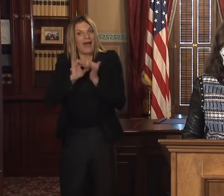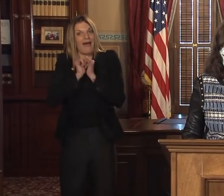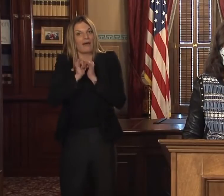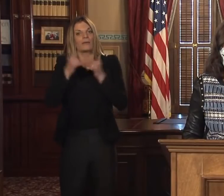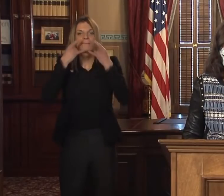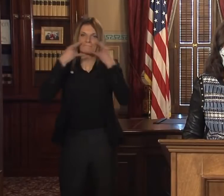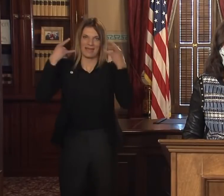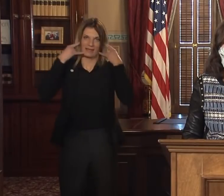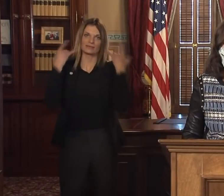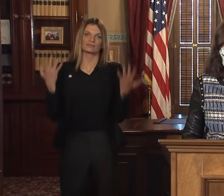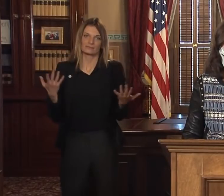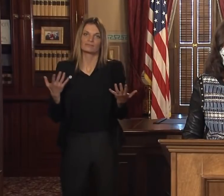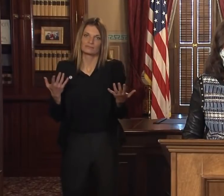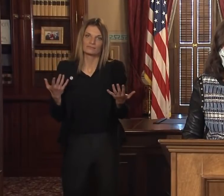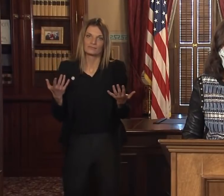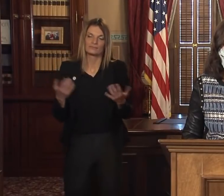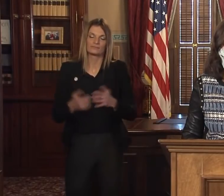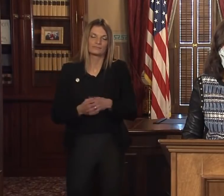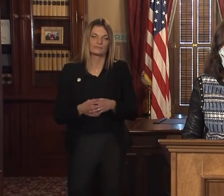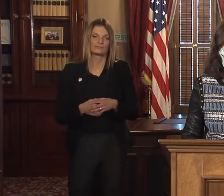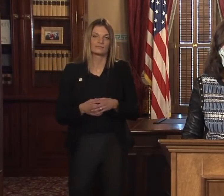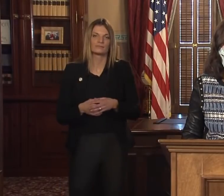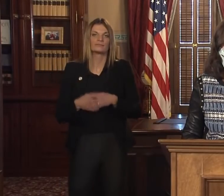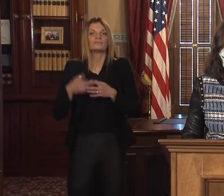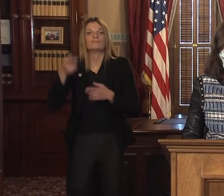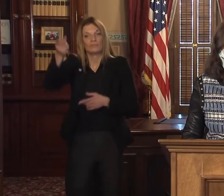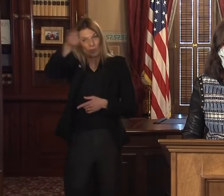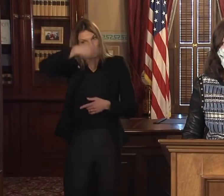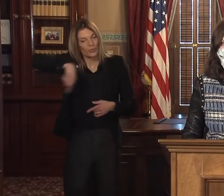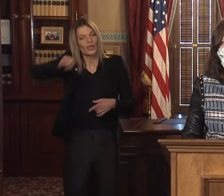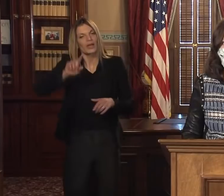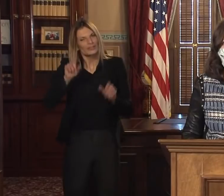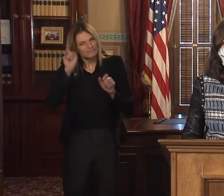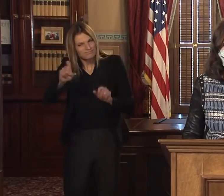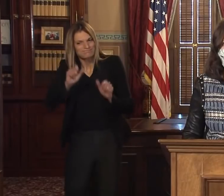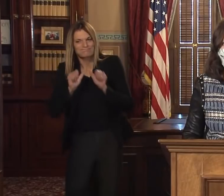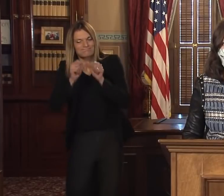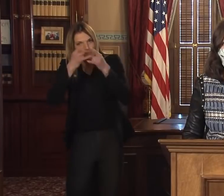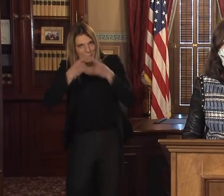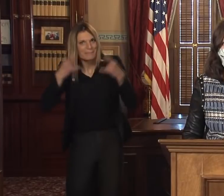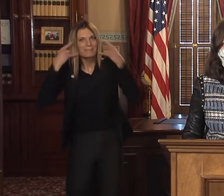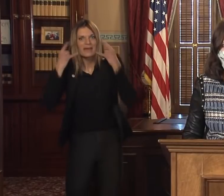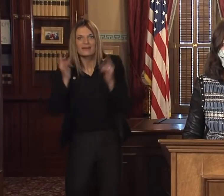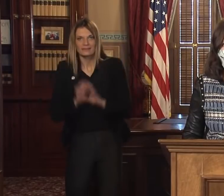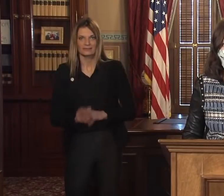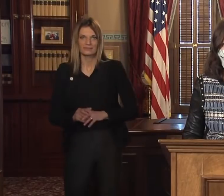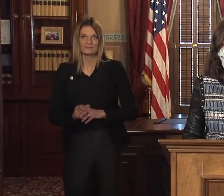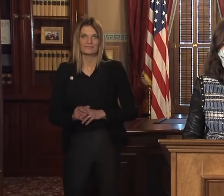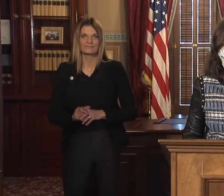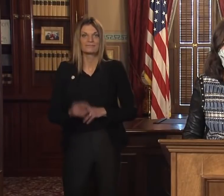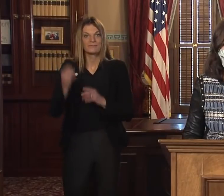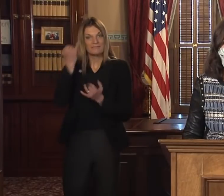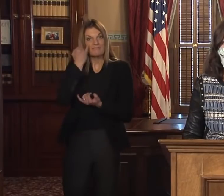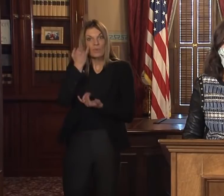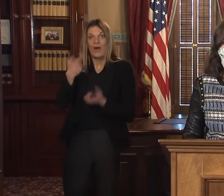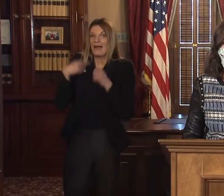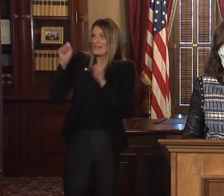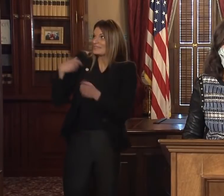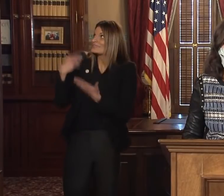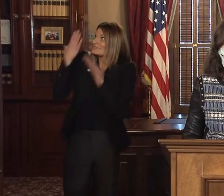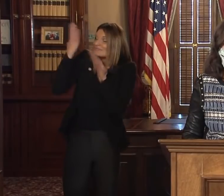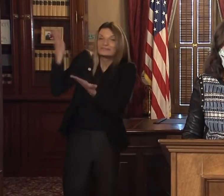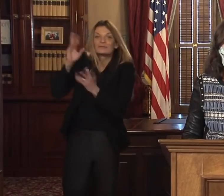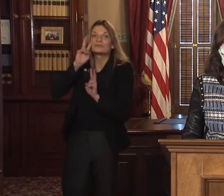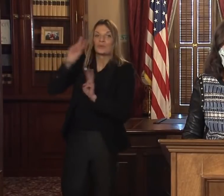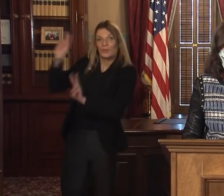us has an interest in masking up. And if I can get support and we can grow the coalition to encourage people to do